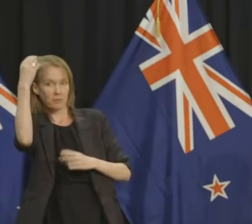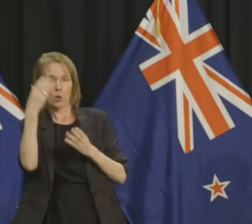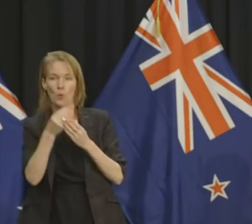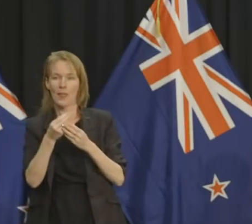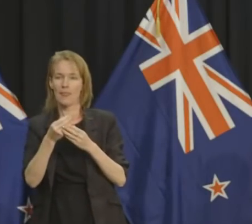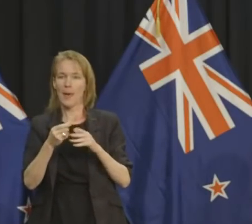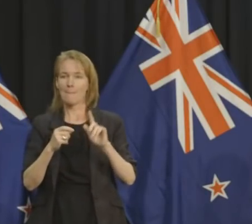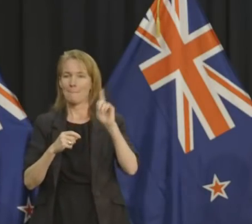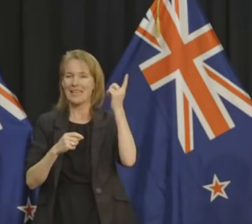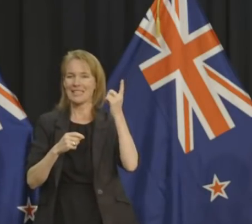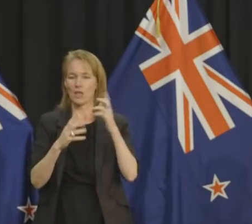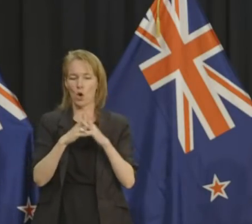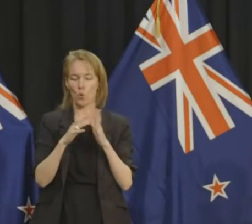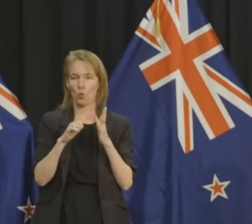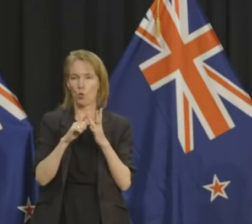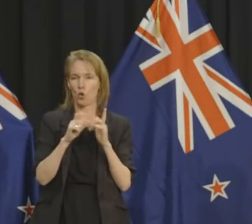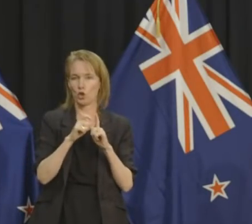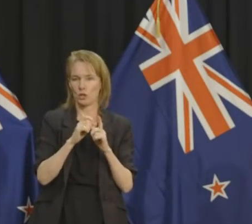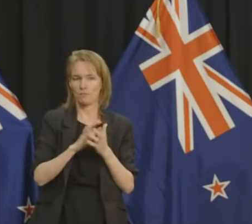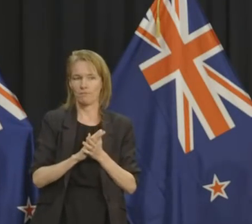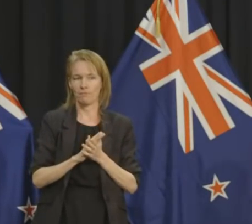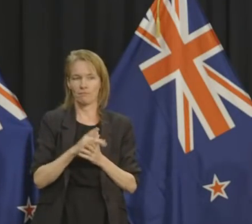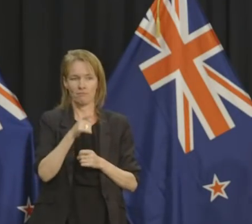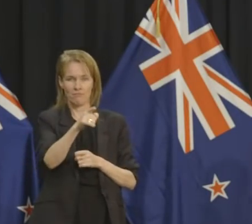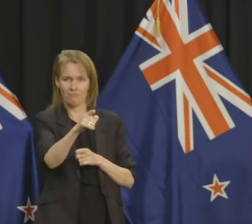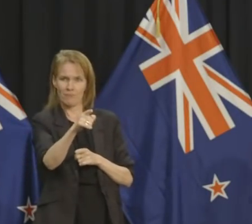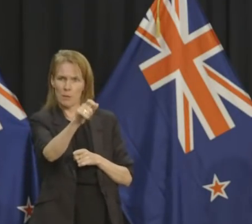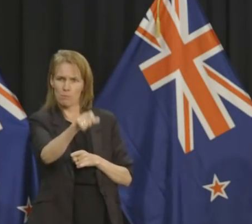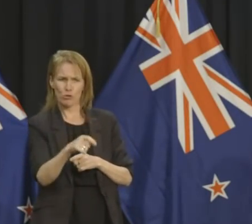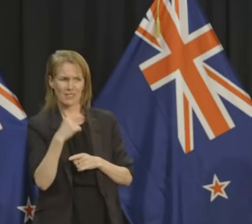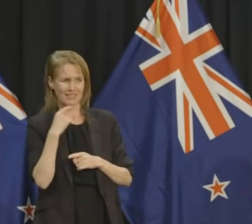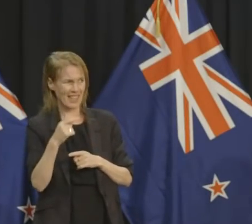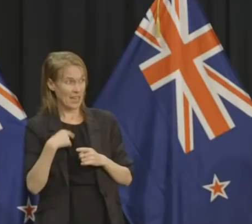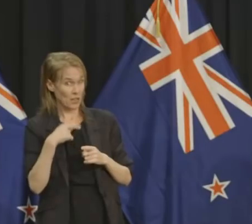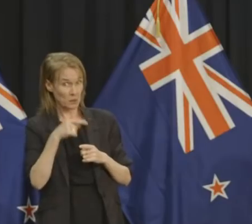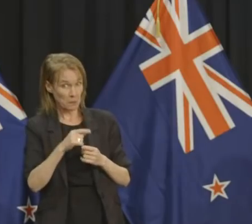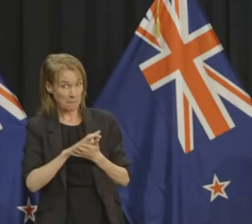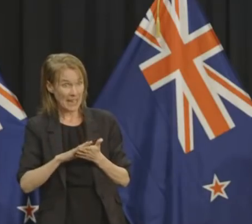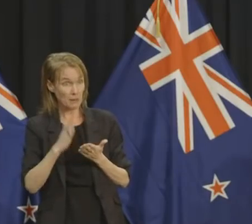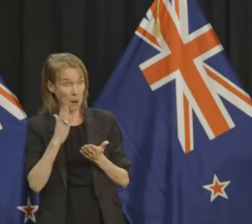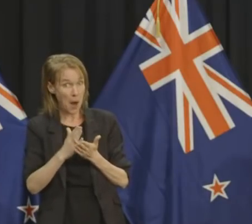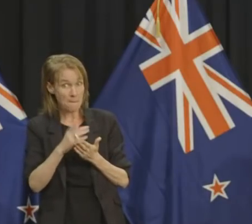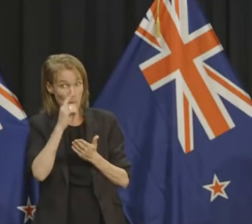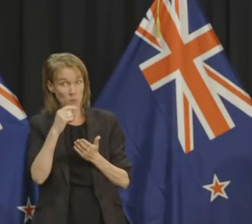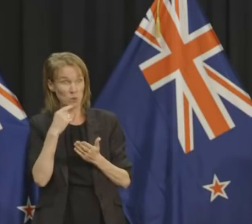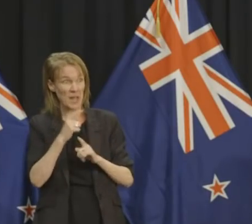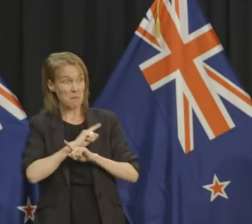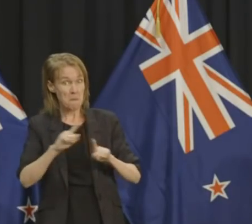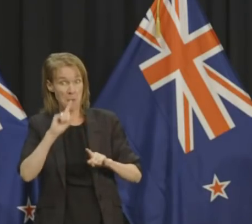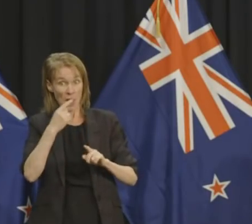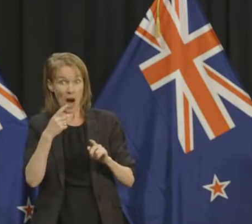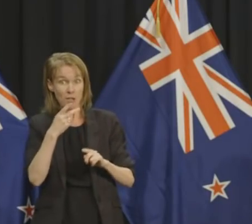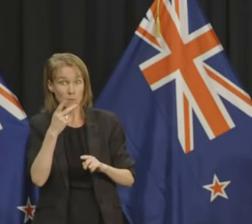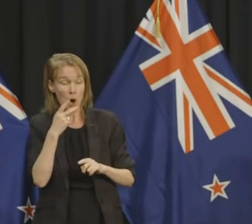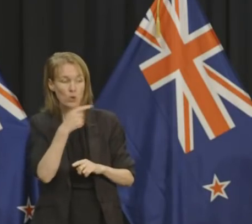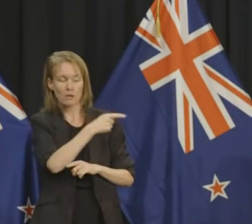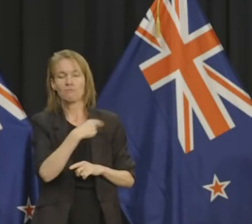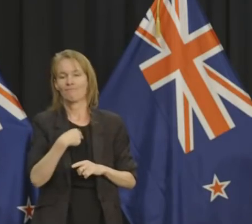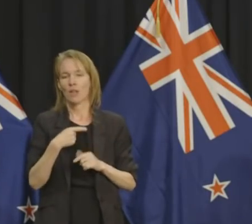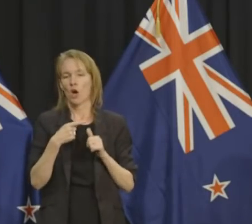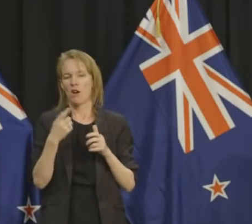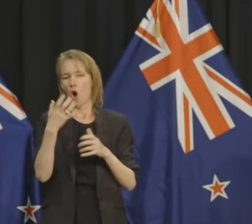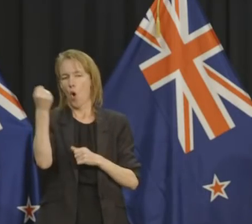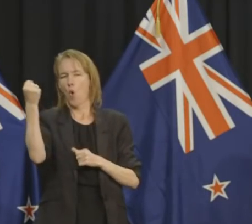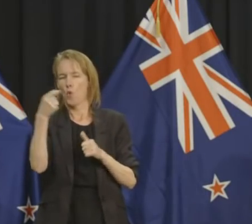can you? Look, again, I'll leave that till tomorrow. There'll be conversations about that tomorrow. So many resources at this, hundreds of millions of